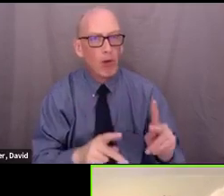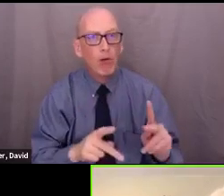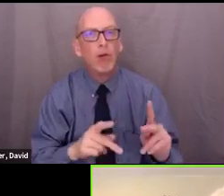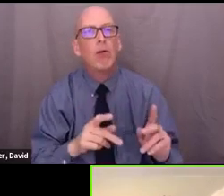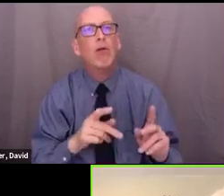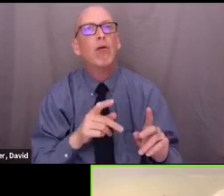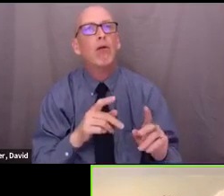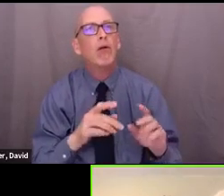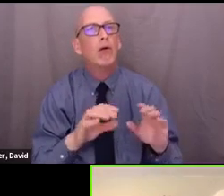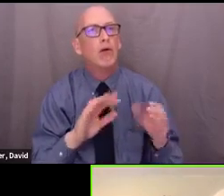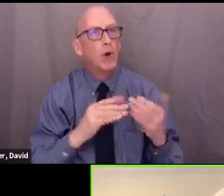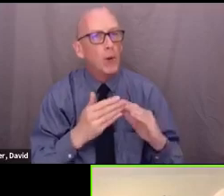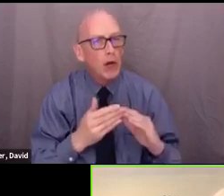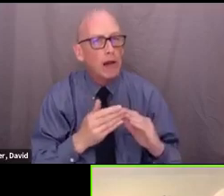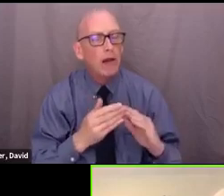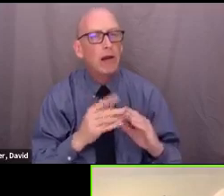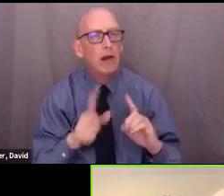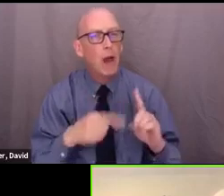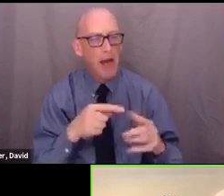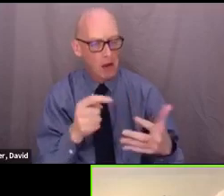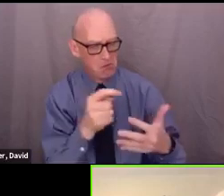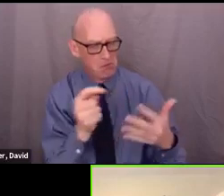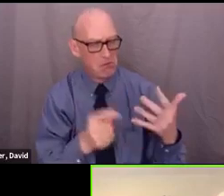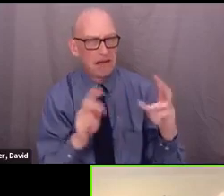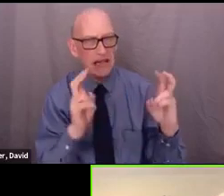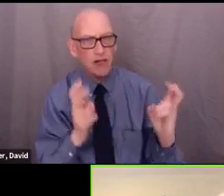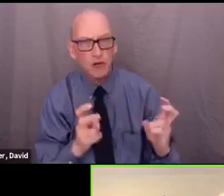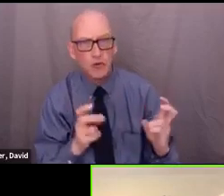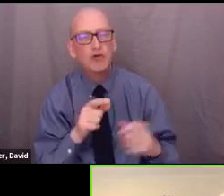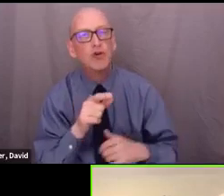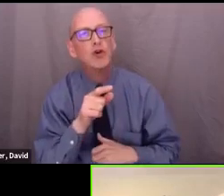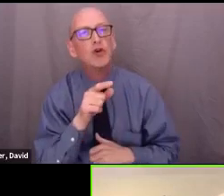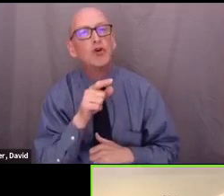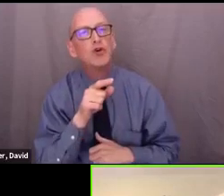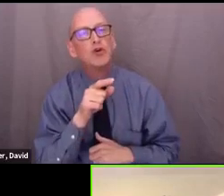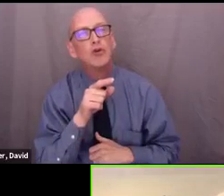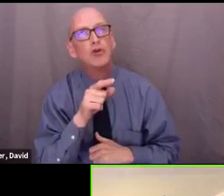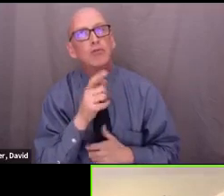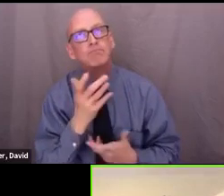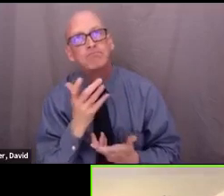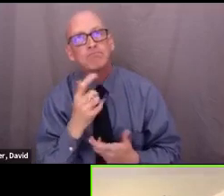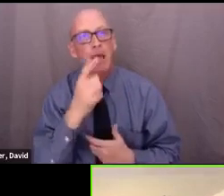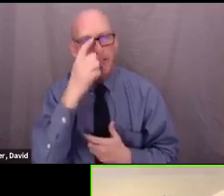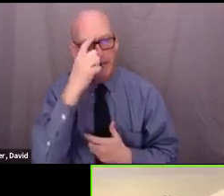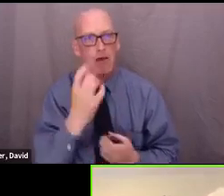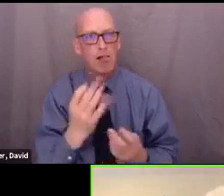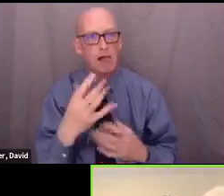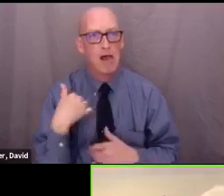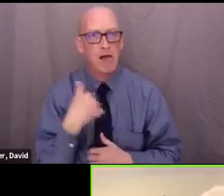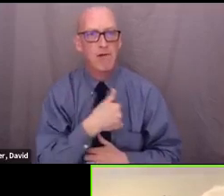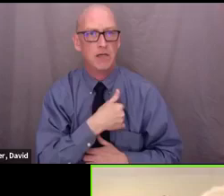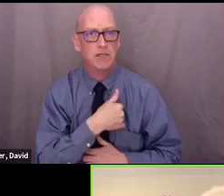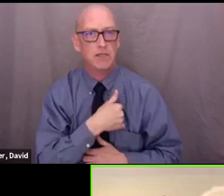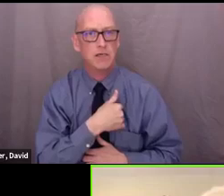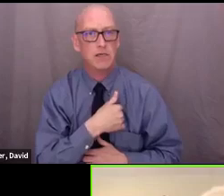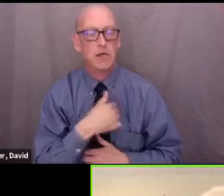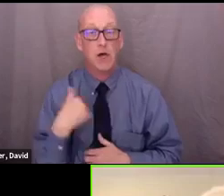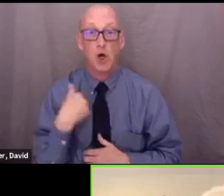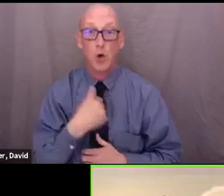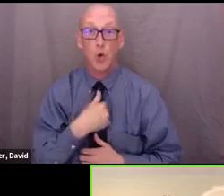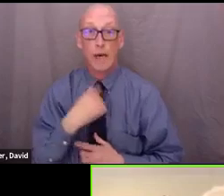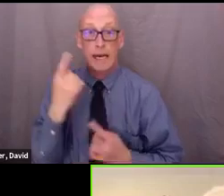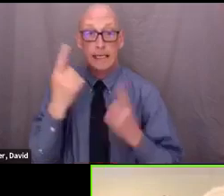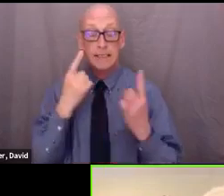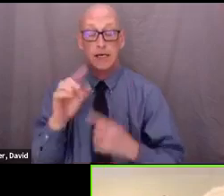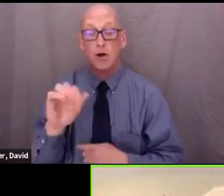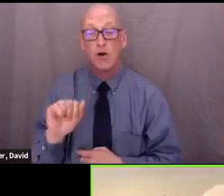about some of those types of issues? That I think a lot of us who would consider ourselves